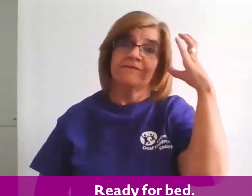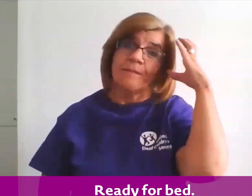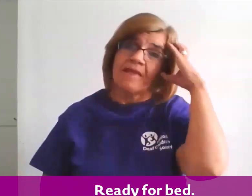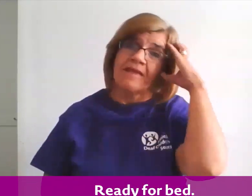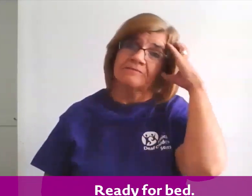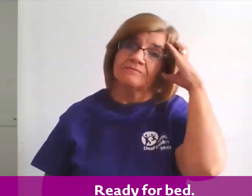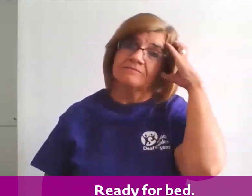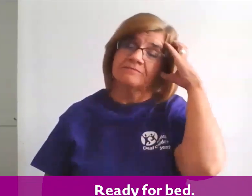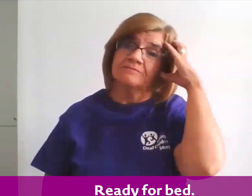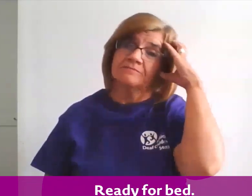Ready for bed.